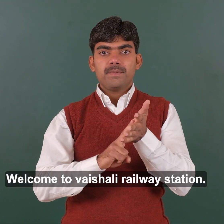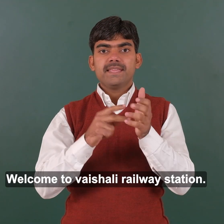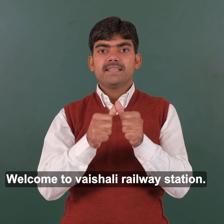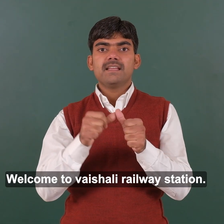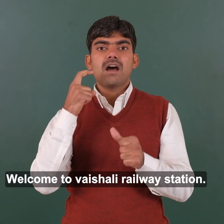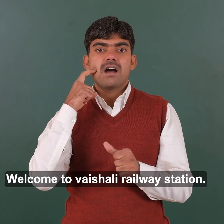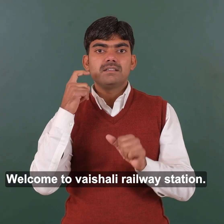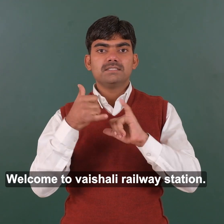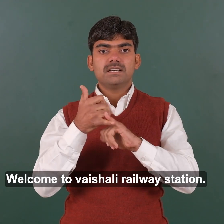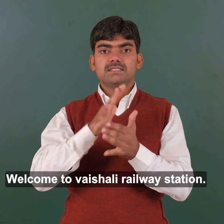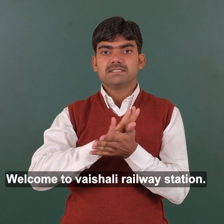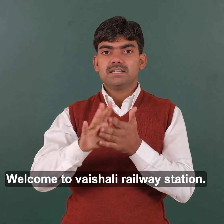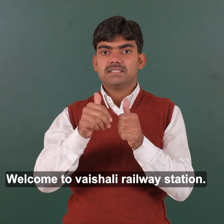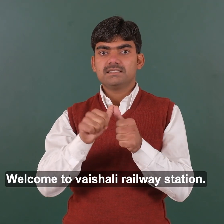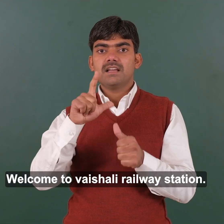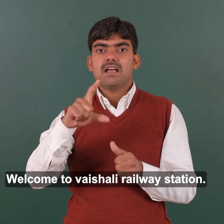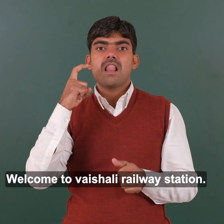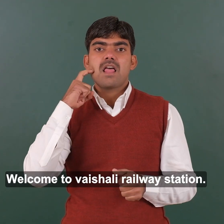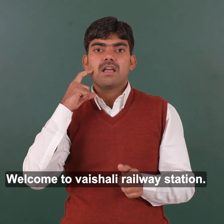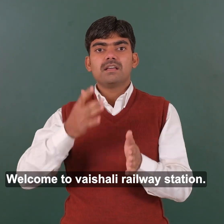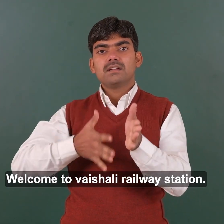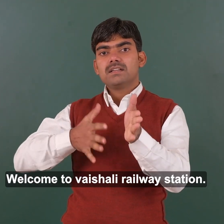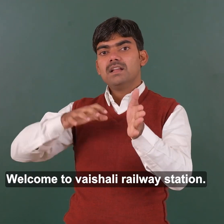Welcome to Vaishali Railway Station.